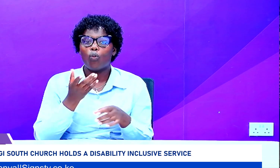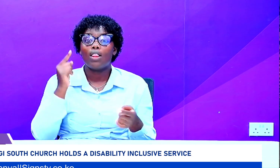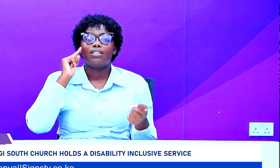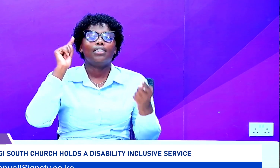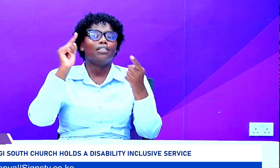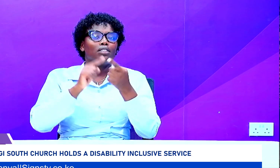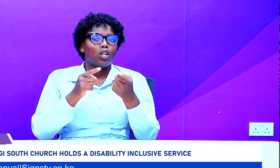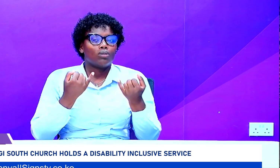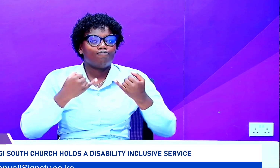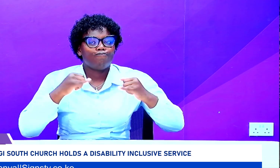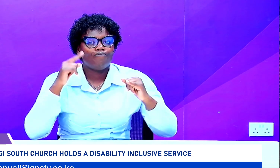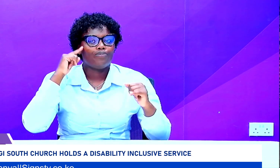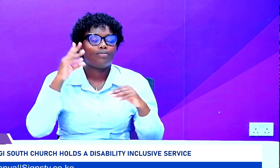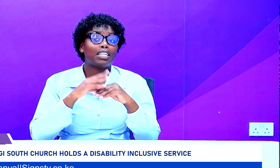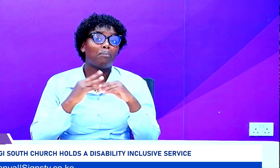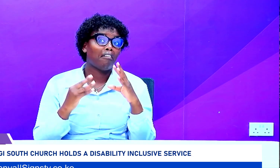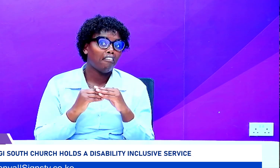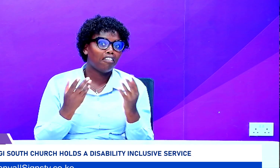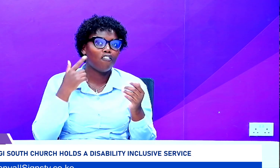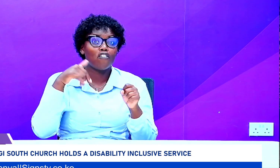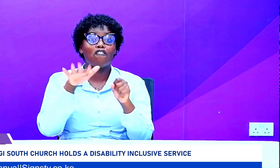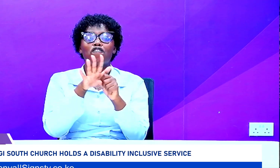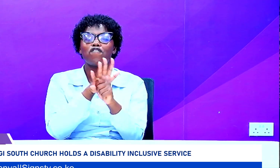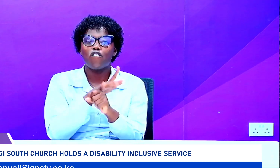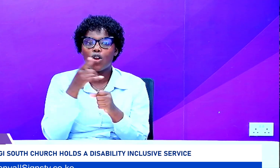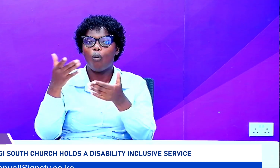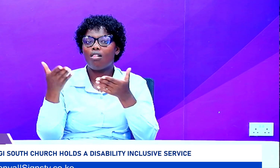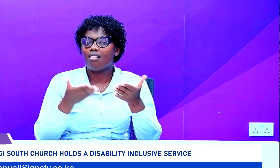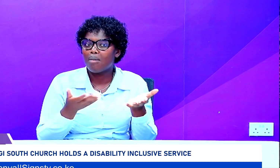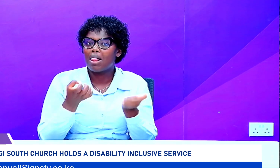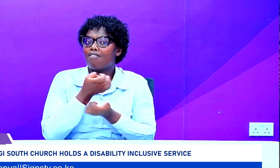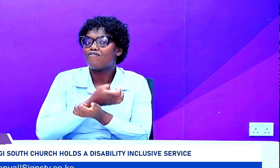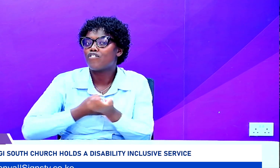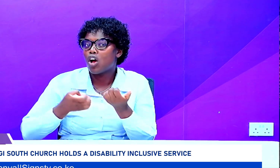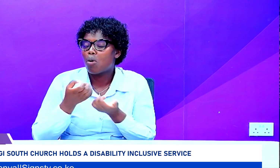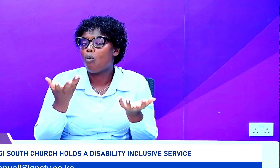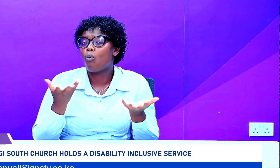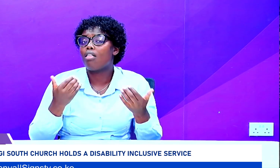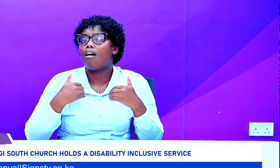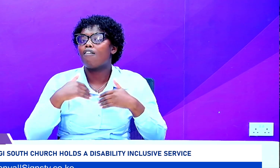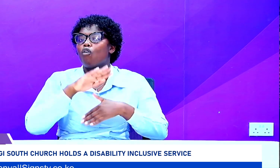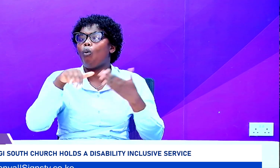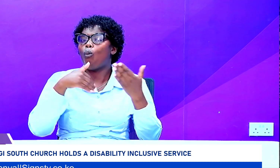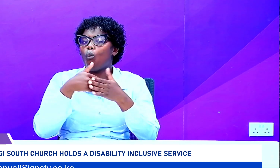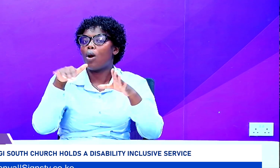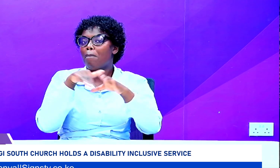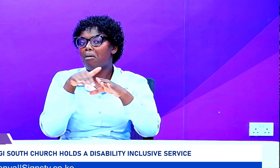The initiative was part of the church's international effort to create a fully welcoming environment where